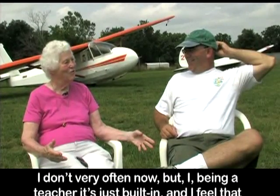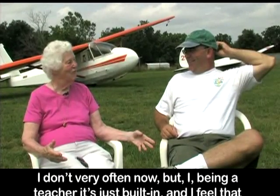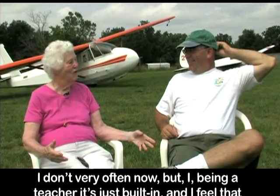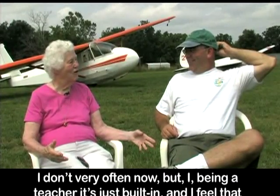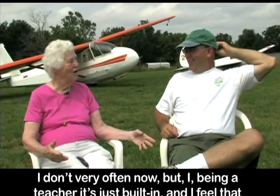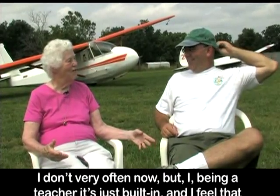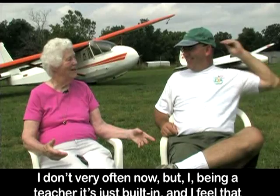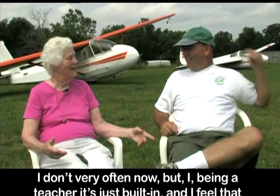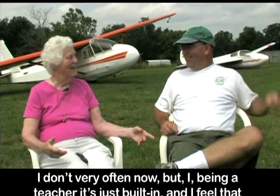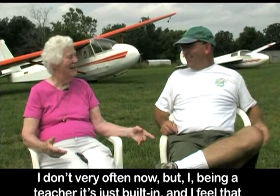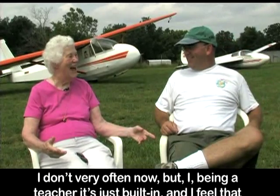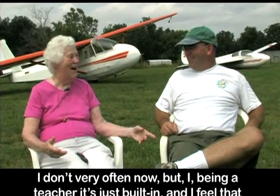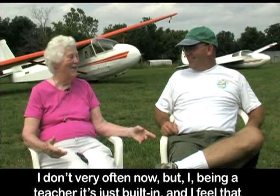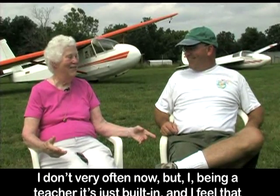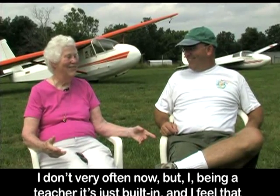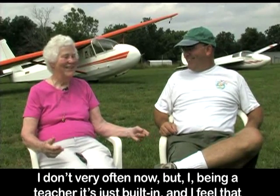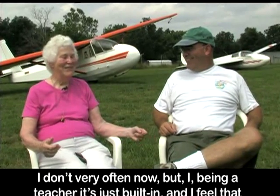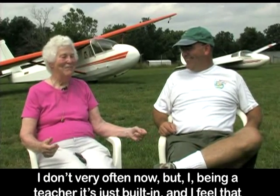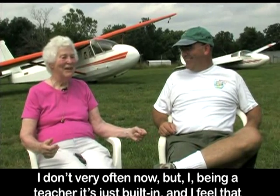very often now, but